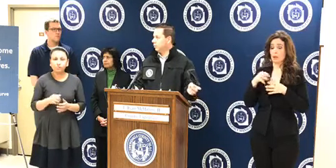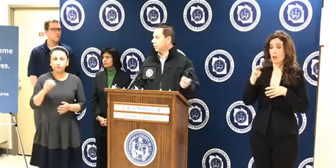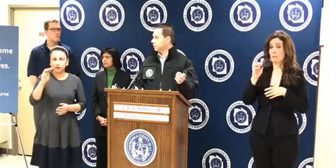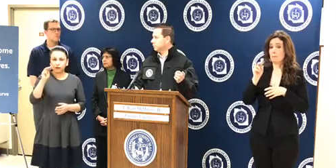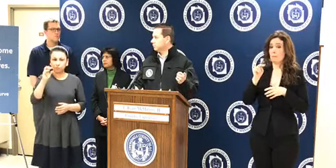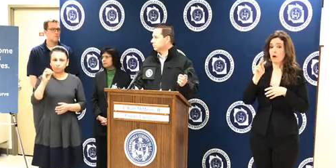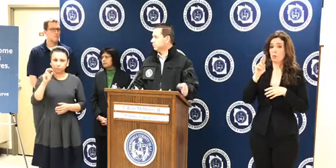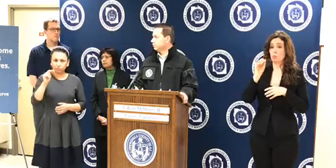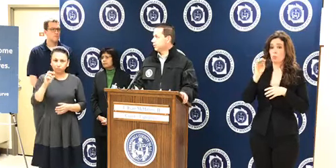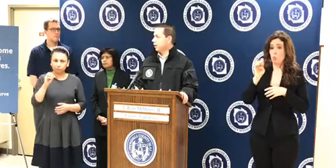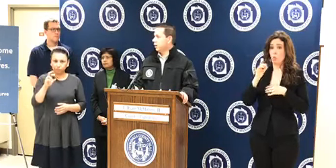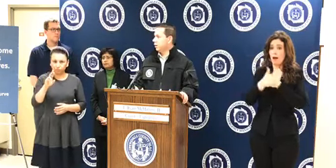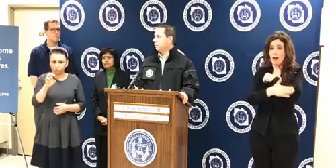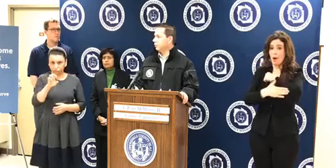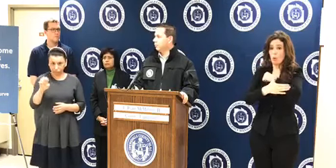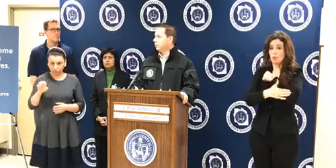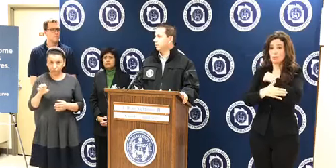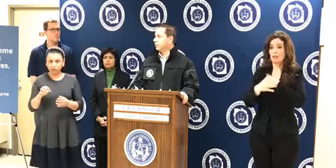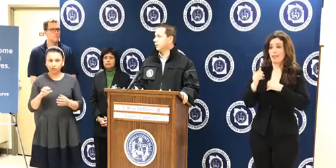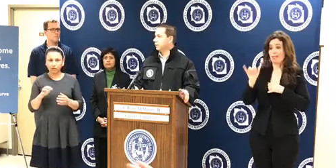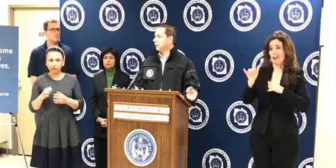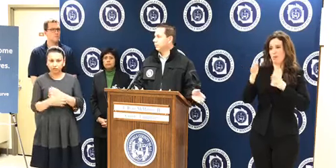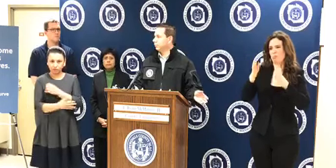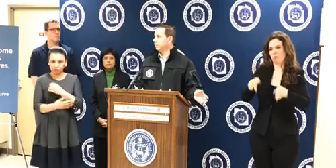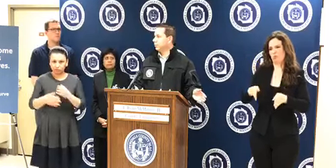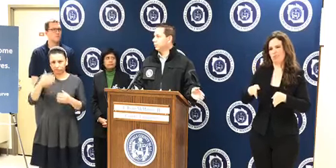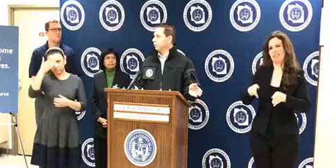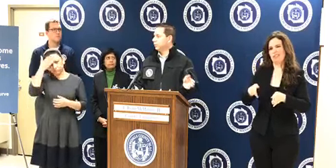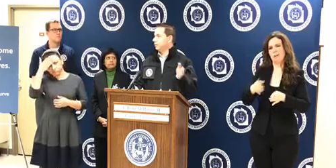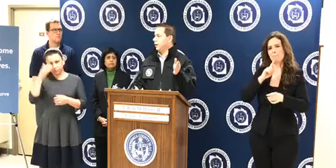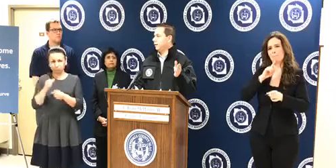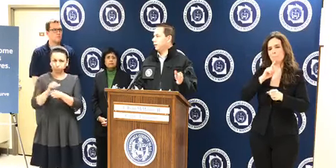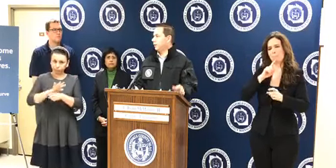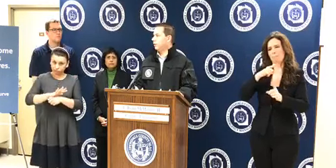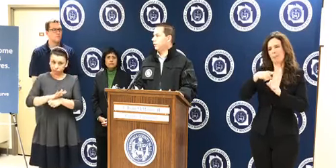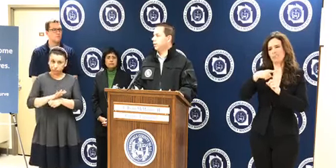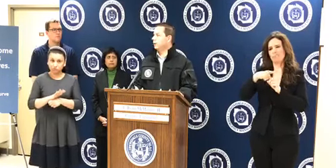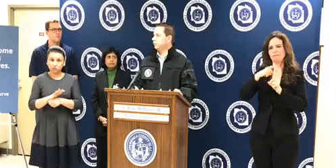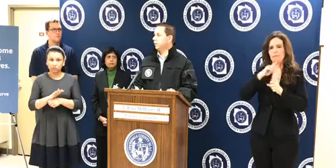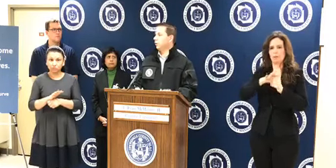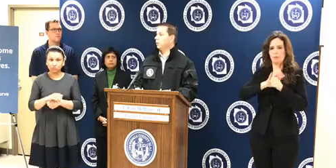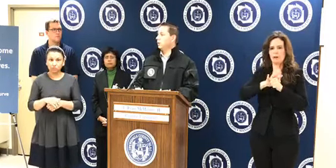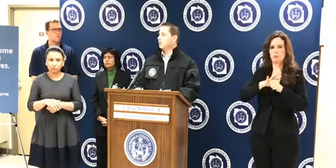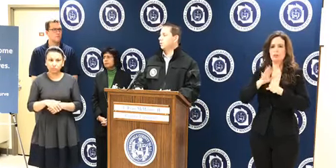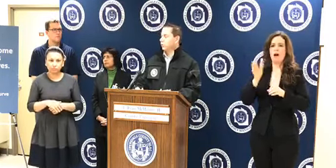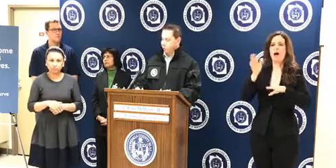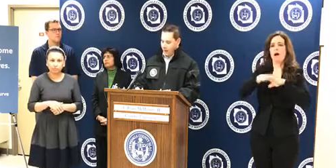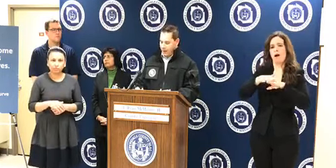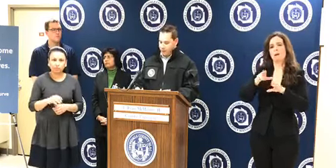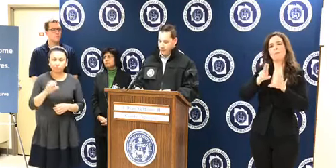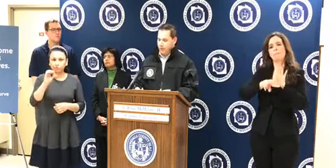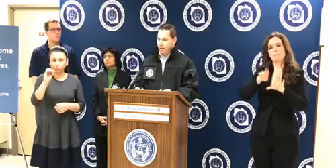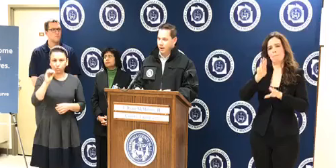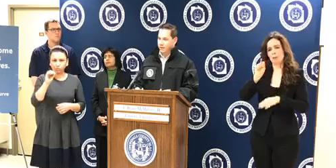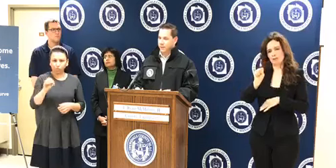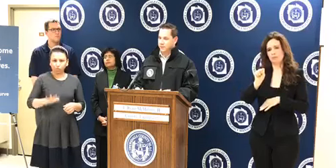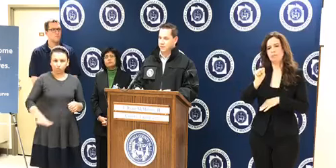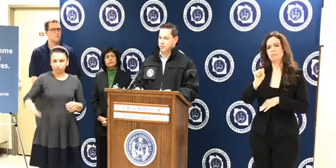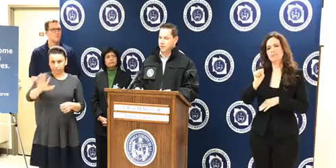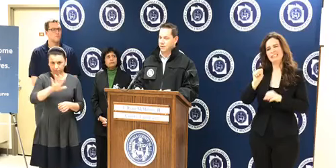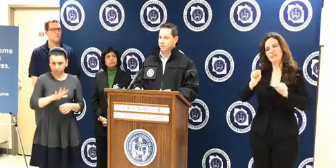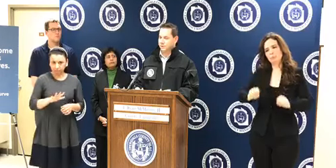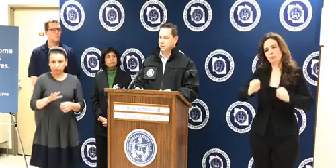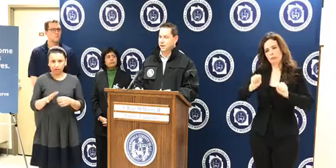was riding a bus, most likely came through Onondaga County, right? So similar to that,